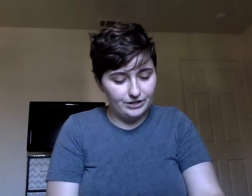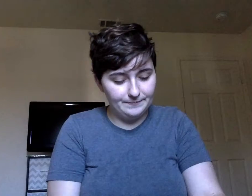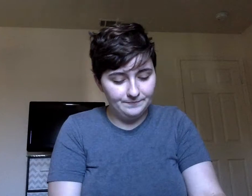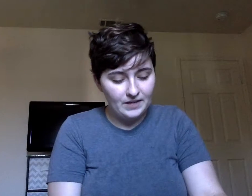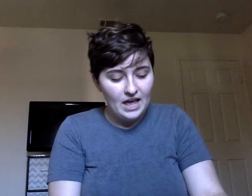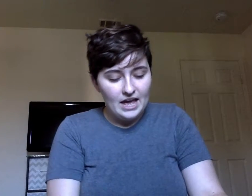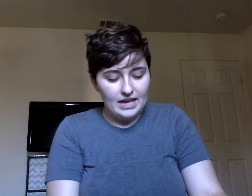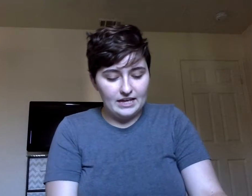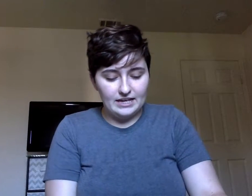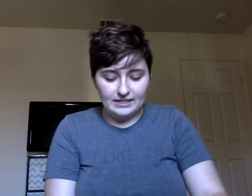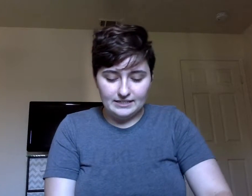history is